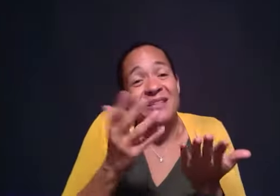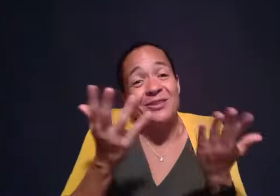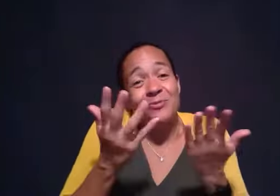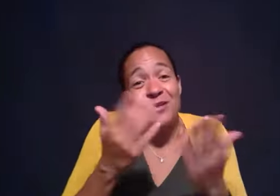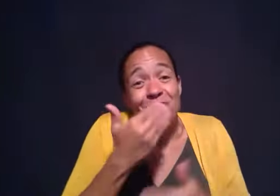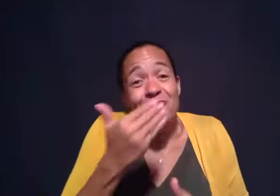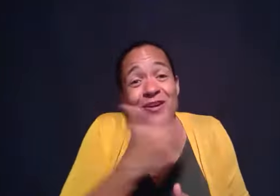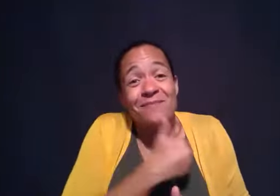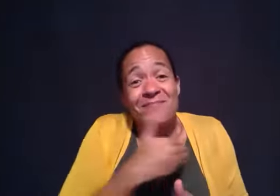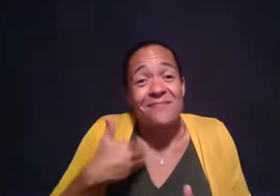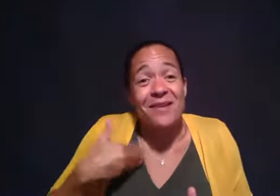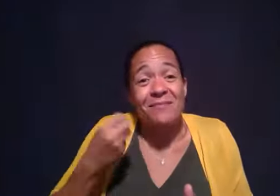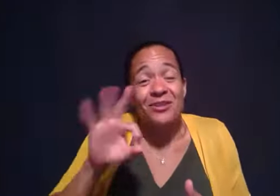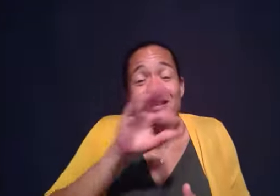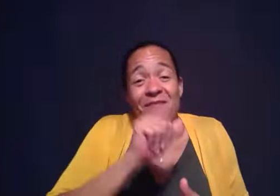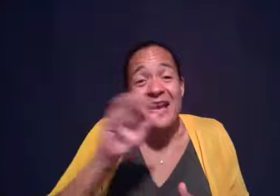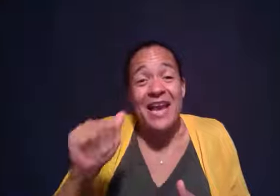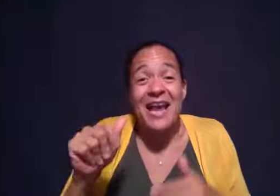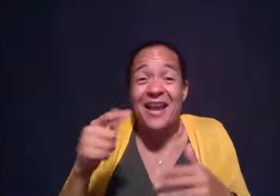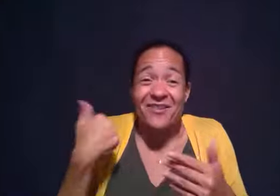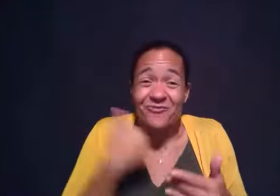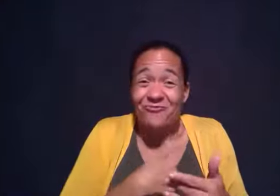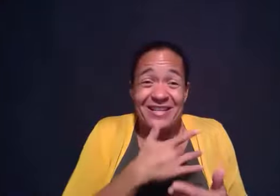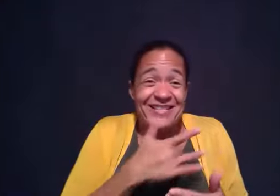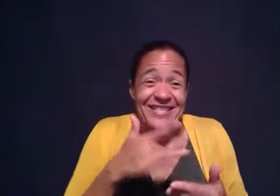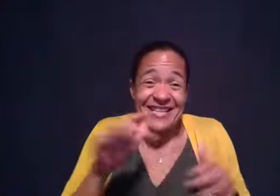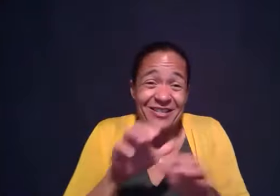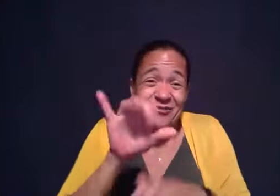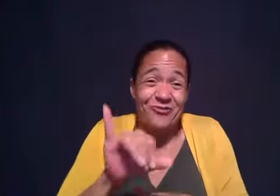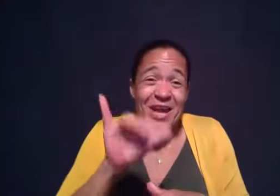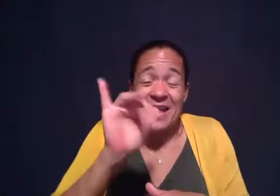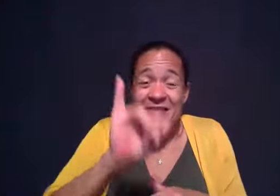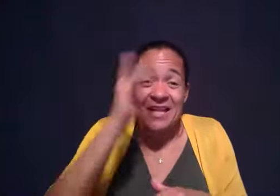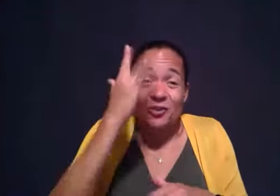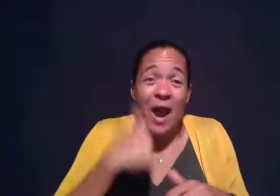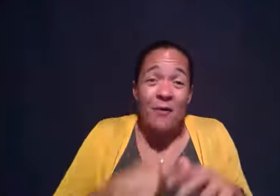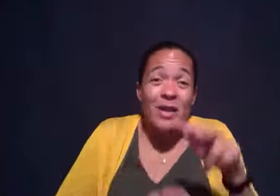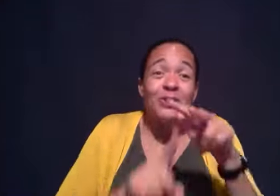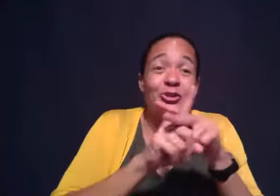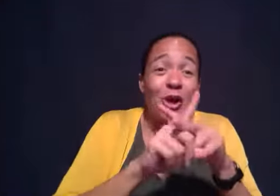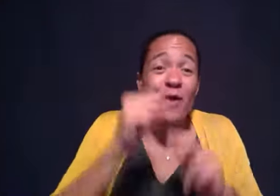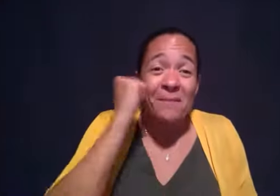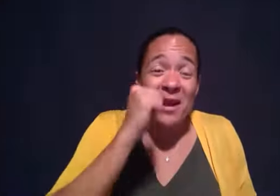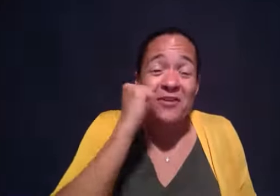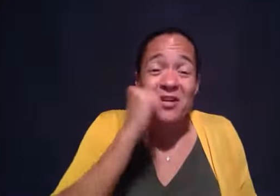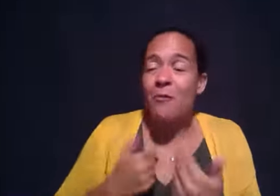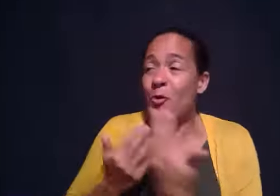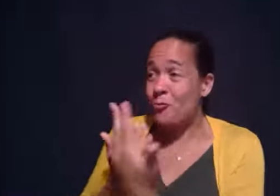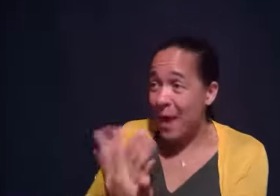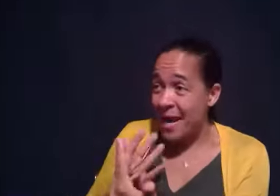think that's why we show up. We're waiting for that new twitchy chick who's sitting as close to the door as humanly